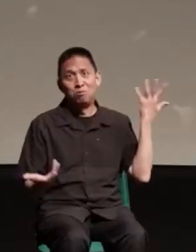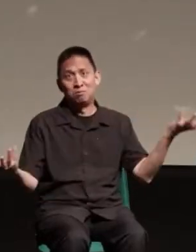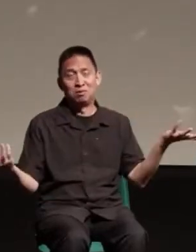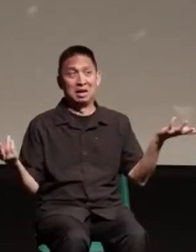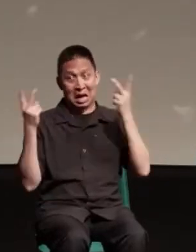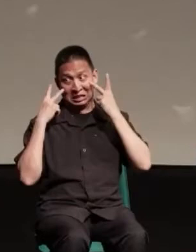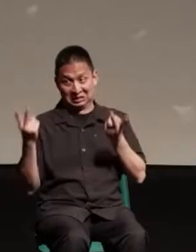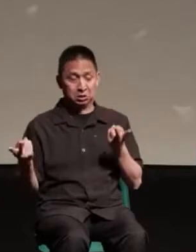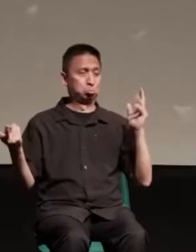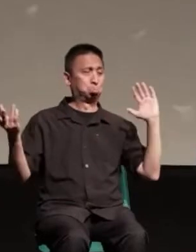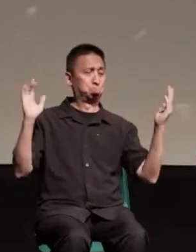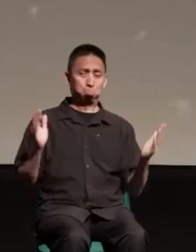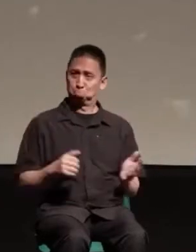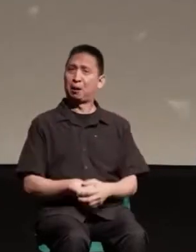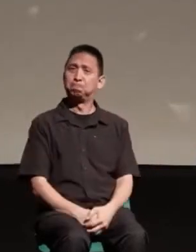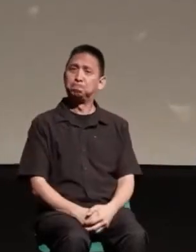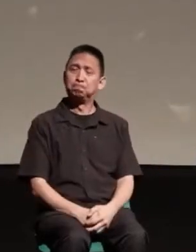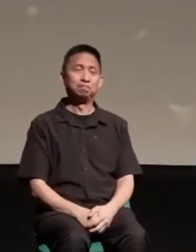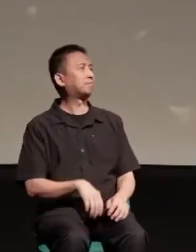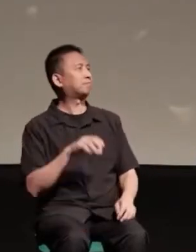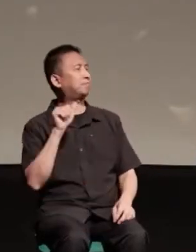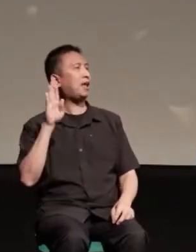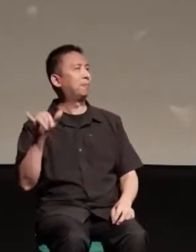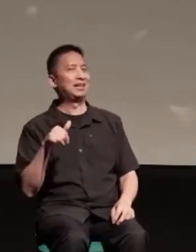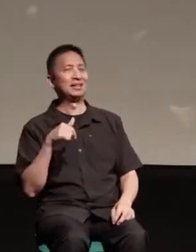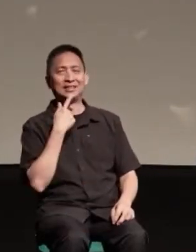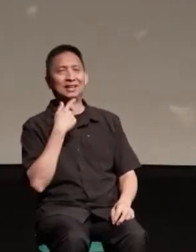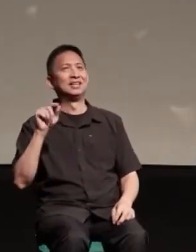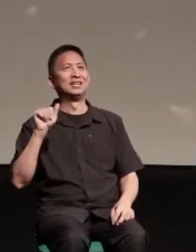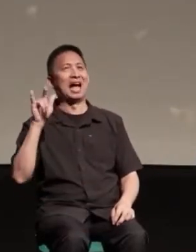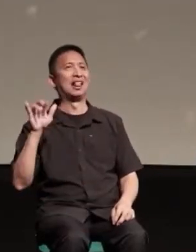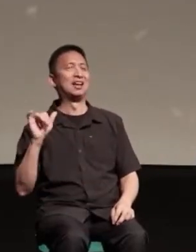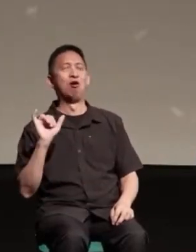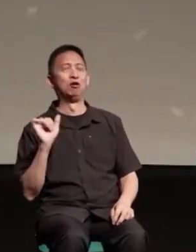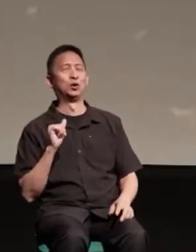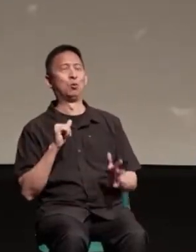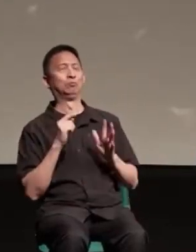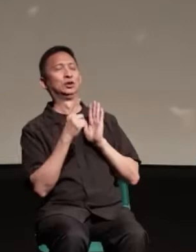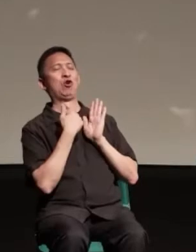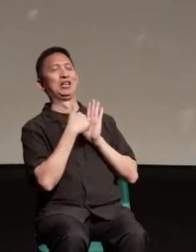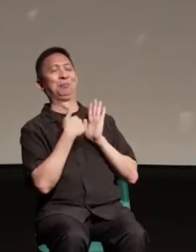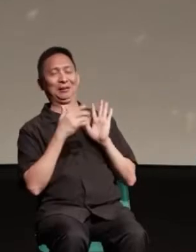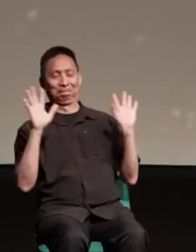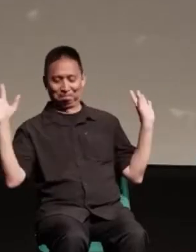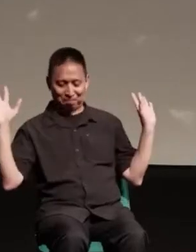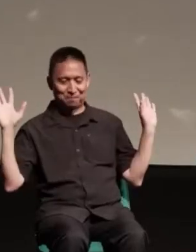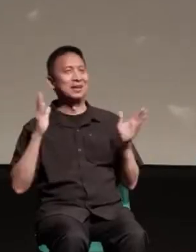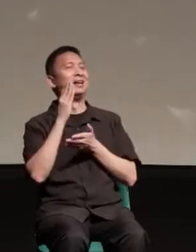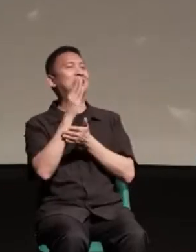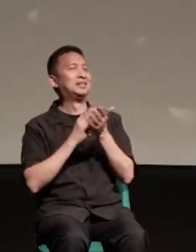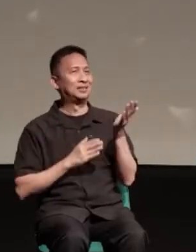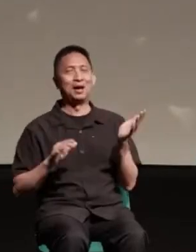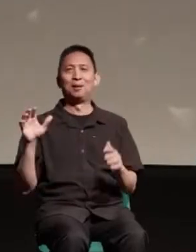commercial media landscape. Yeah, and Talia also corrected me because I had seen some of the like Aeon